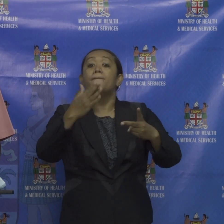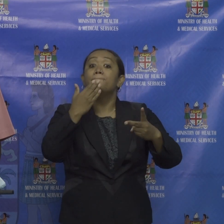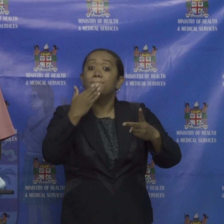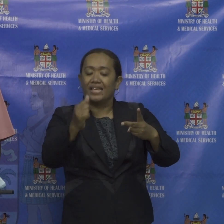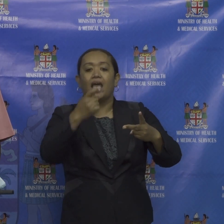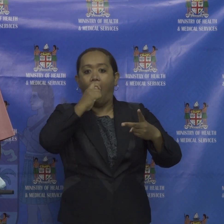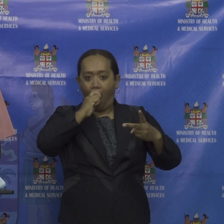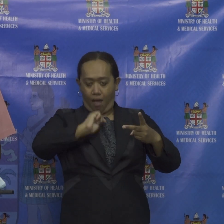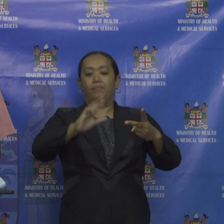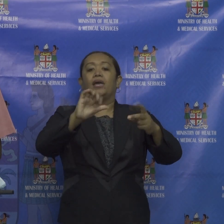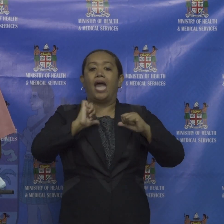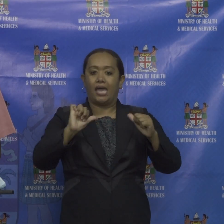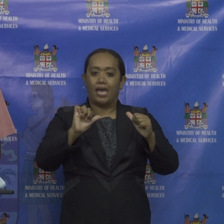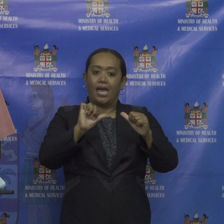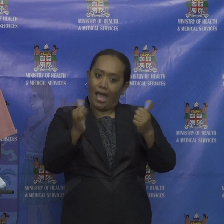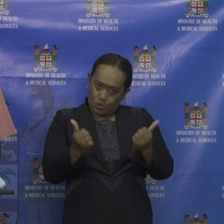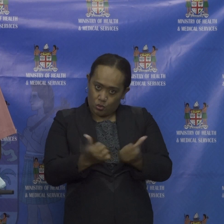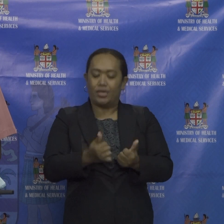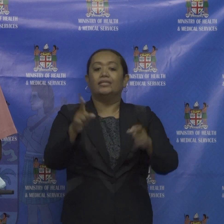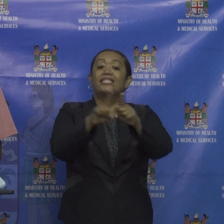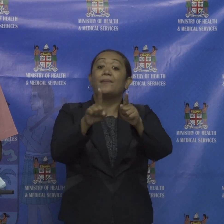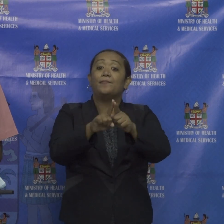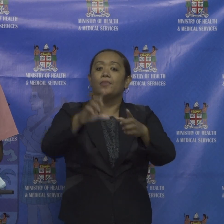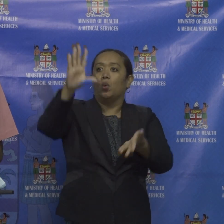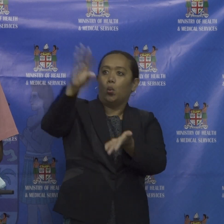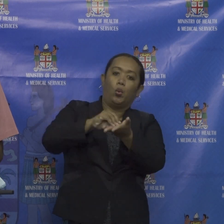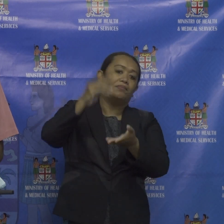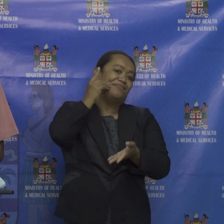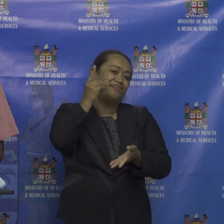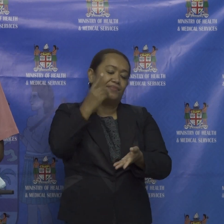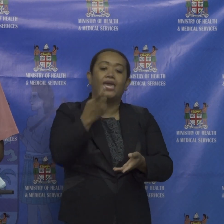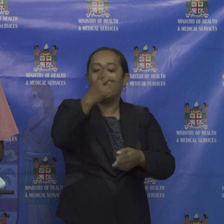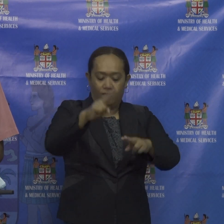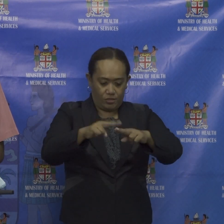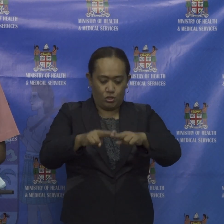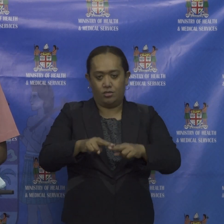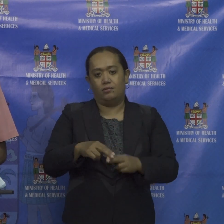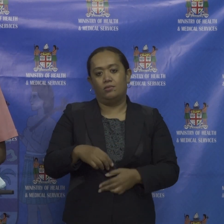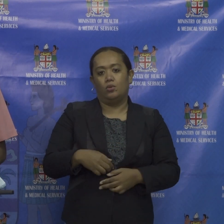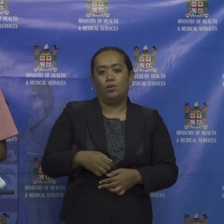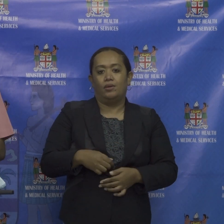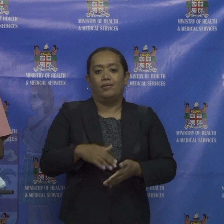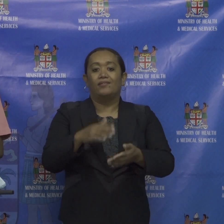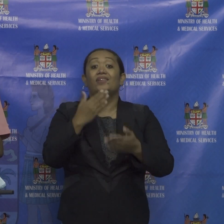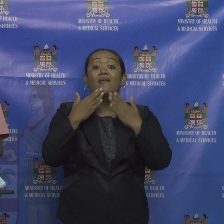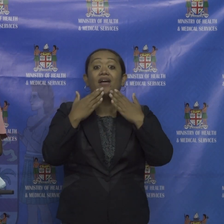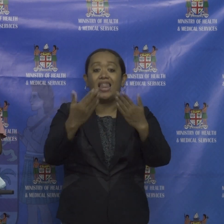download and activate the Care Fiji app, which will be of great help to the team.